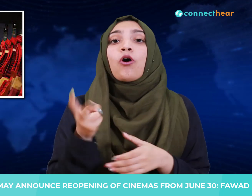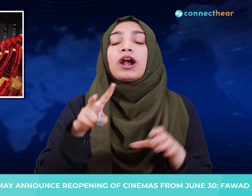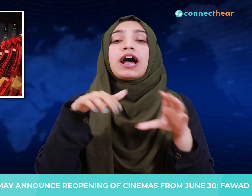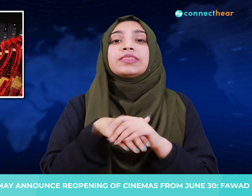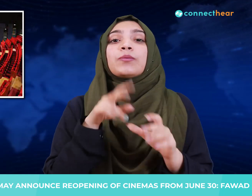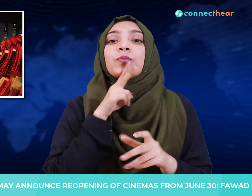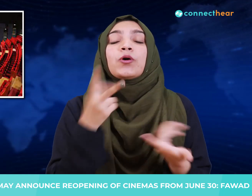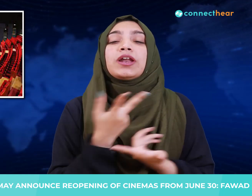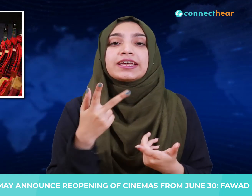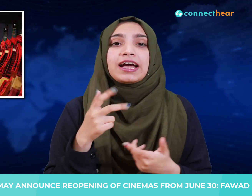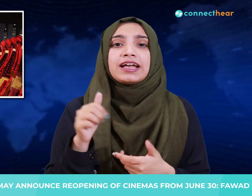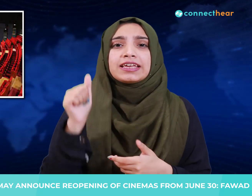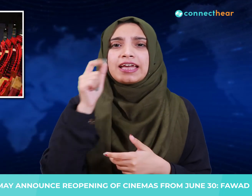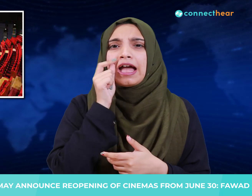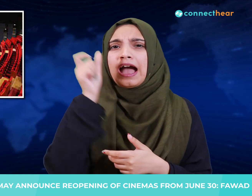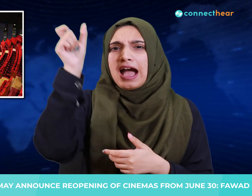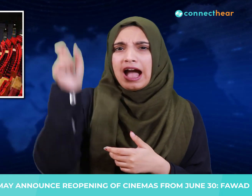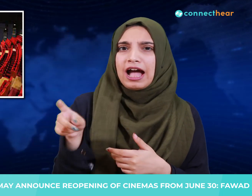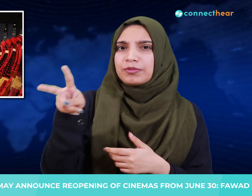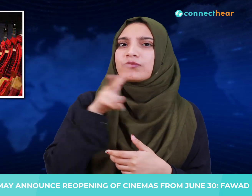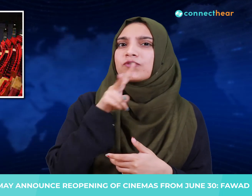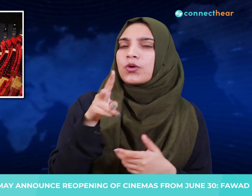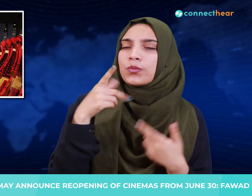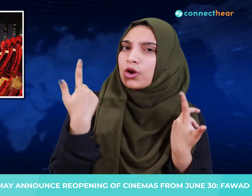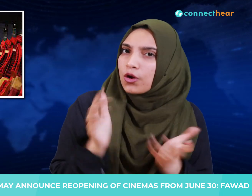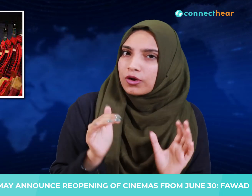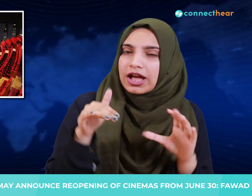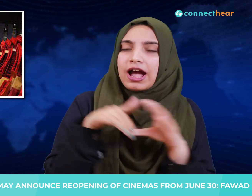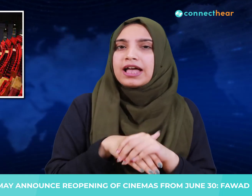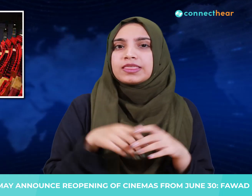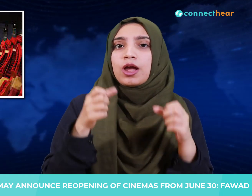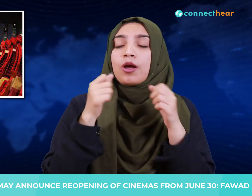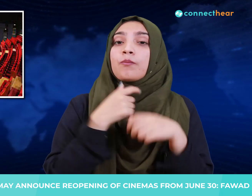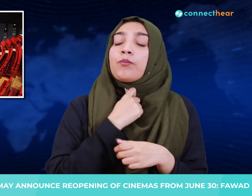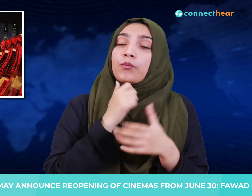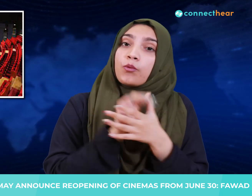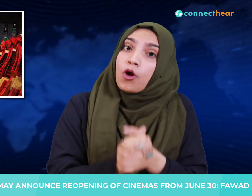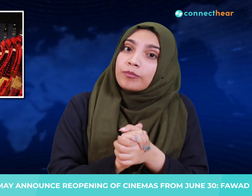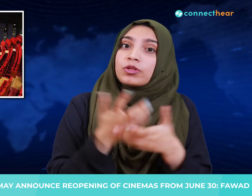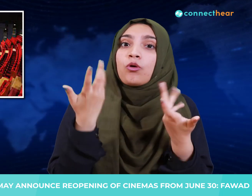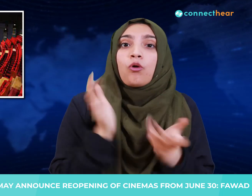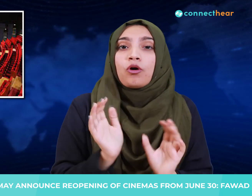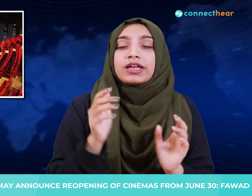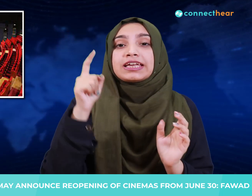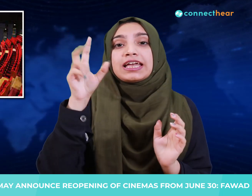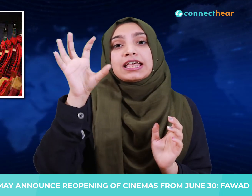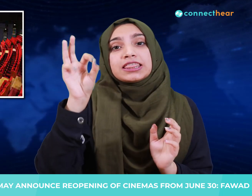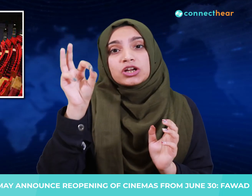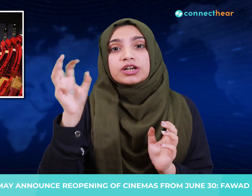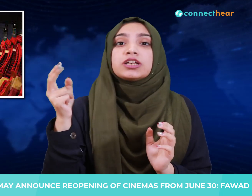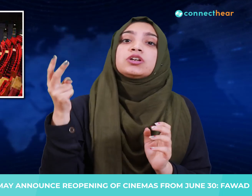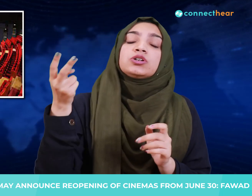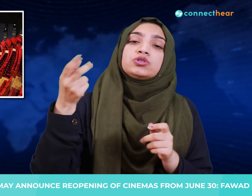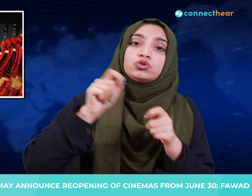has promised cinemas to be reopened by 30th June. However, a final decision will be taken by